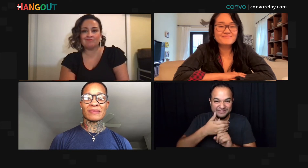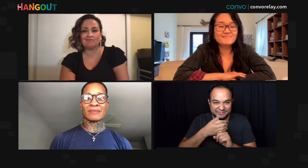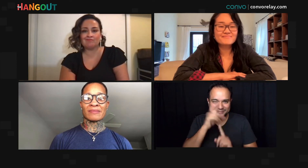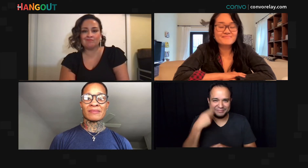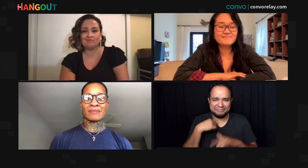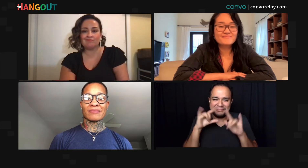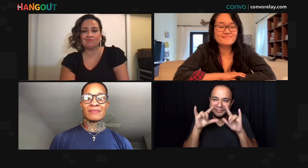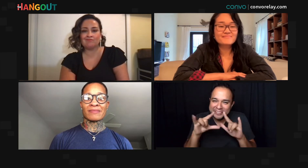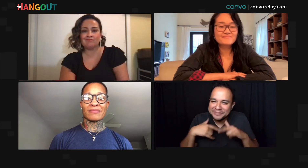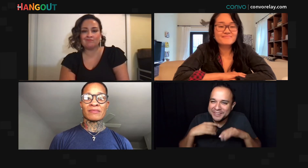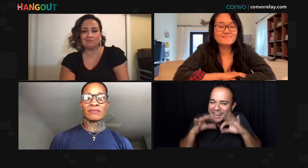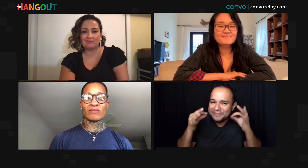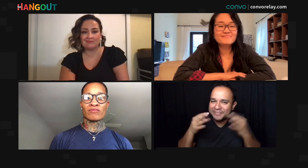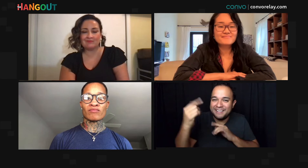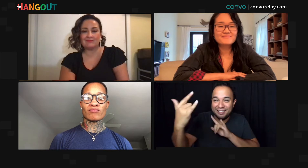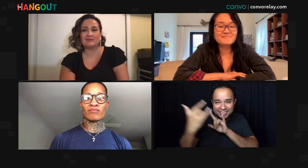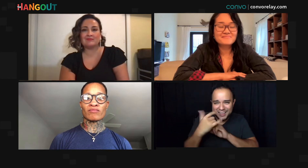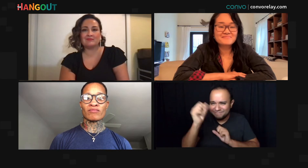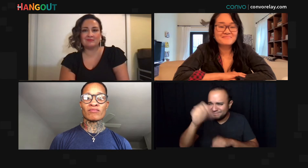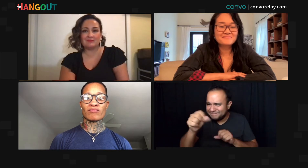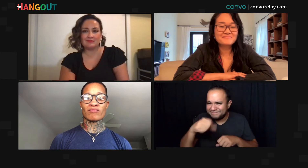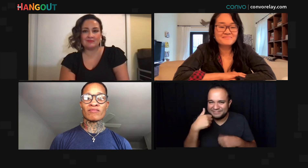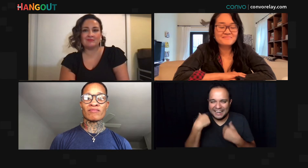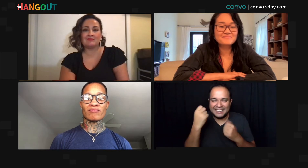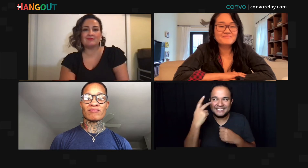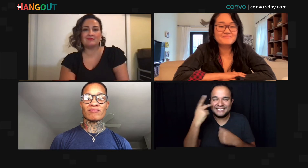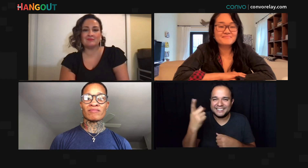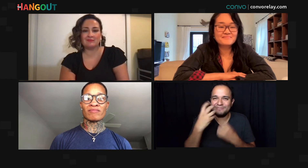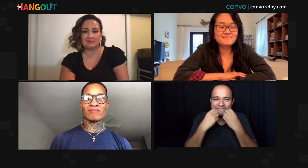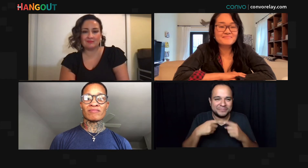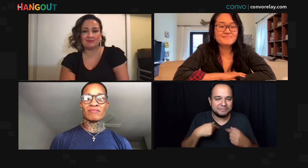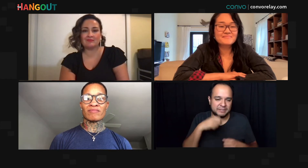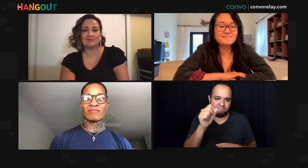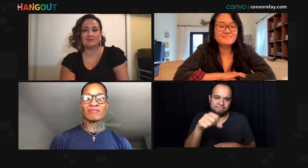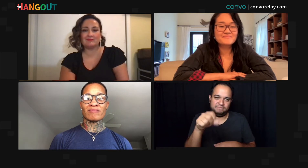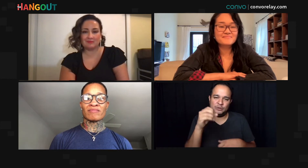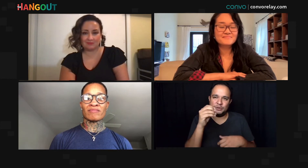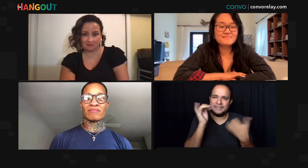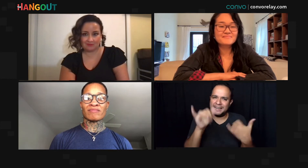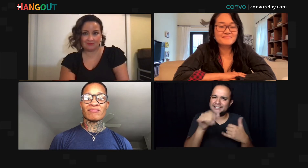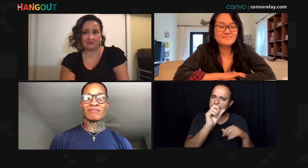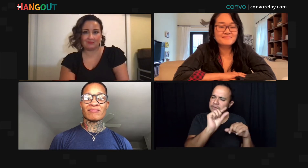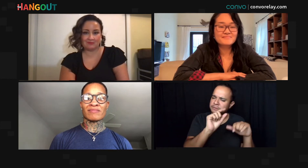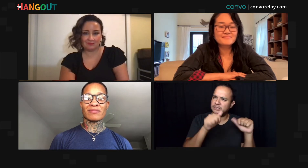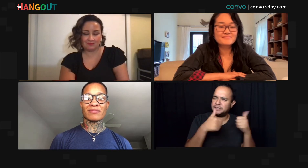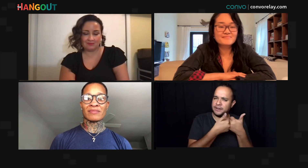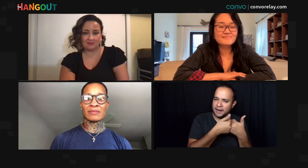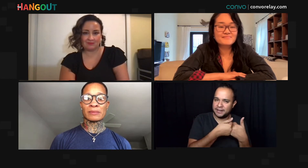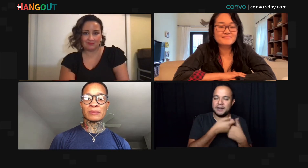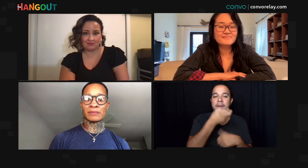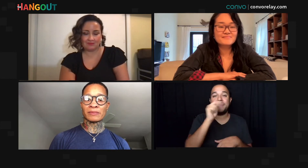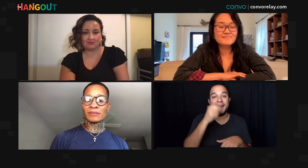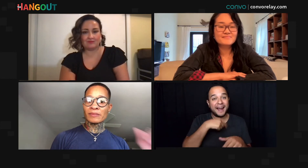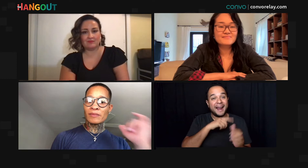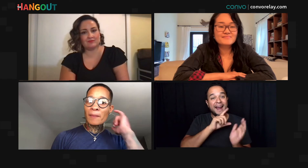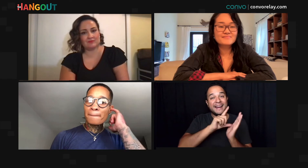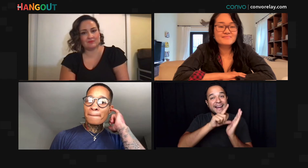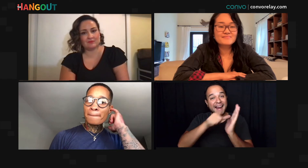my life. I couldn't be that way, but I wanted to keep a relationship with my family. And so that was a challenge to